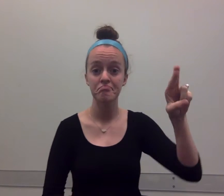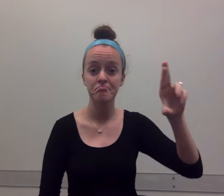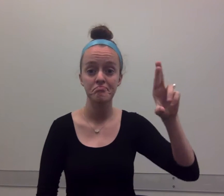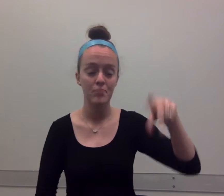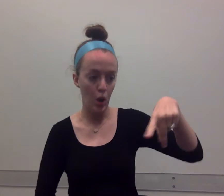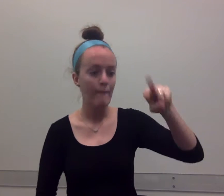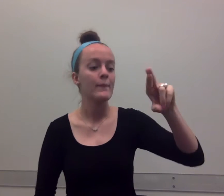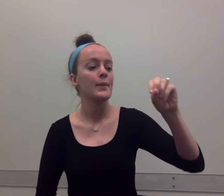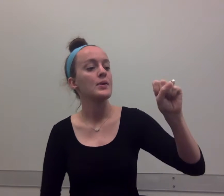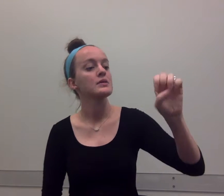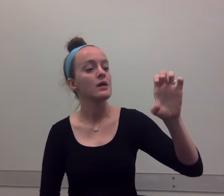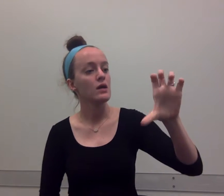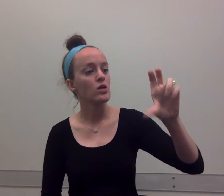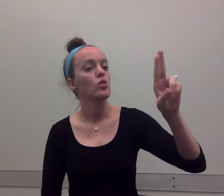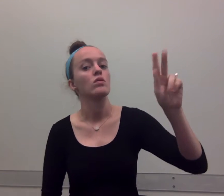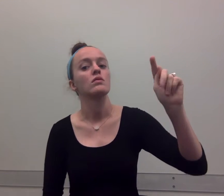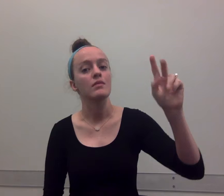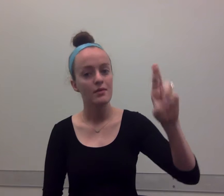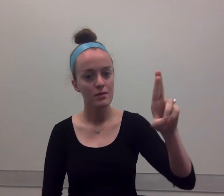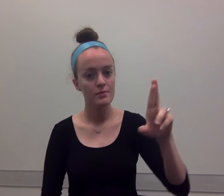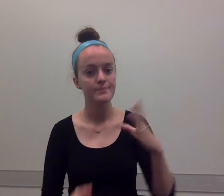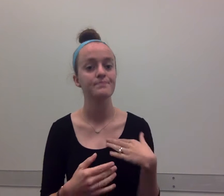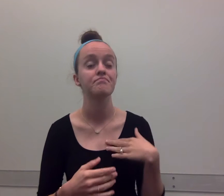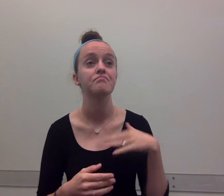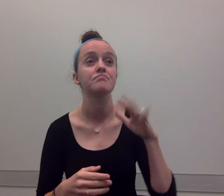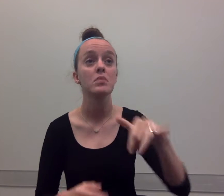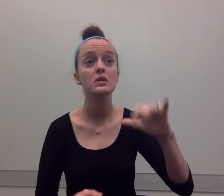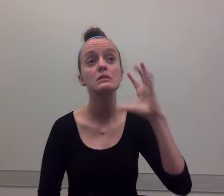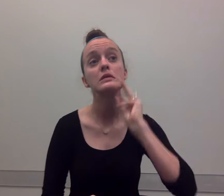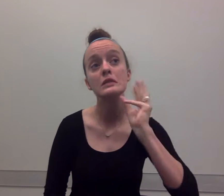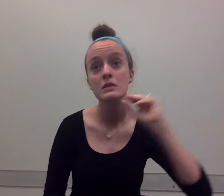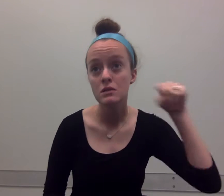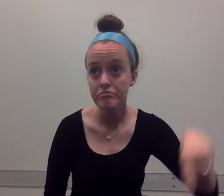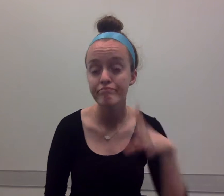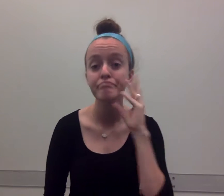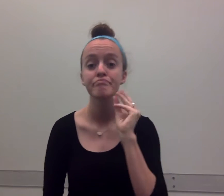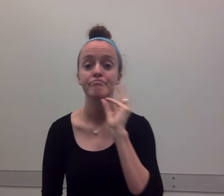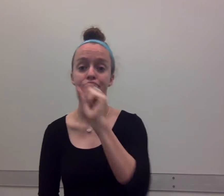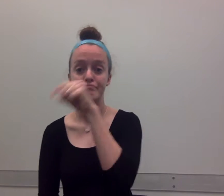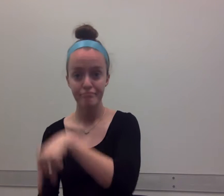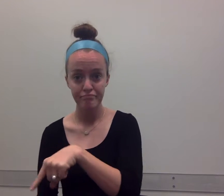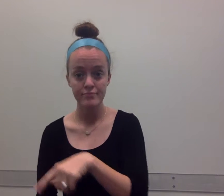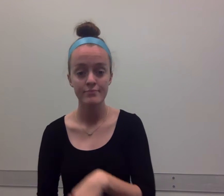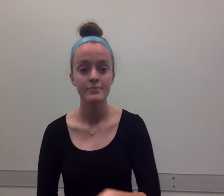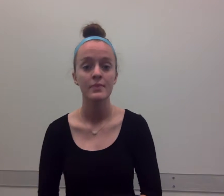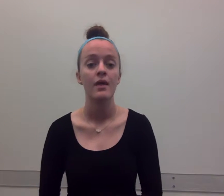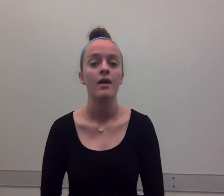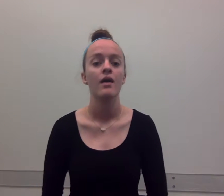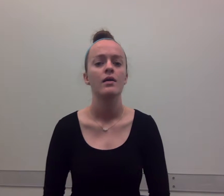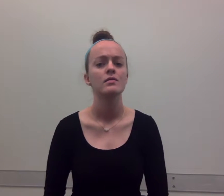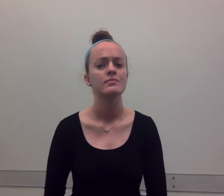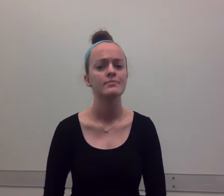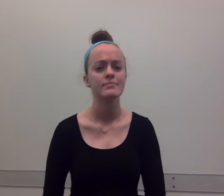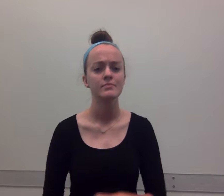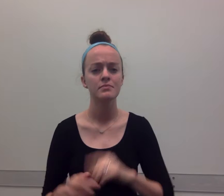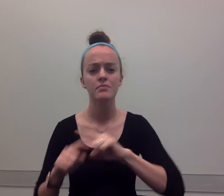So that's my experience with work, and that's my experience with work through law school. But school was still more